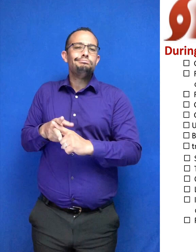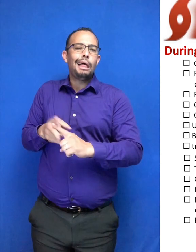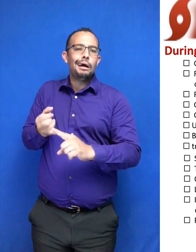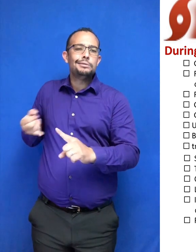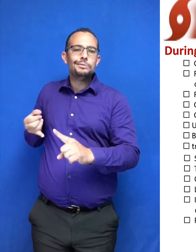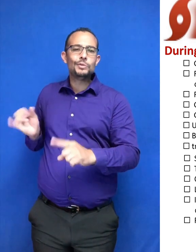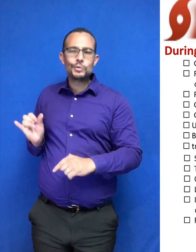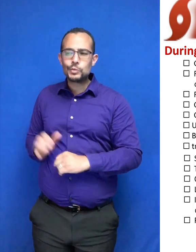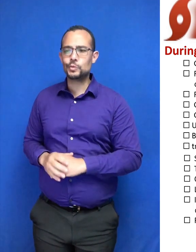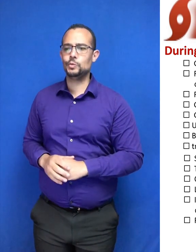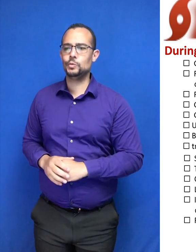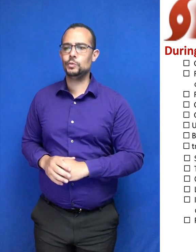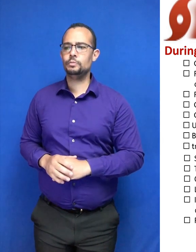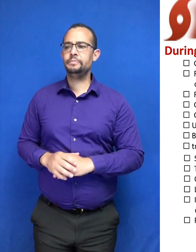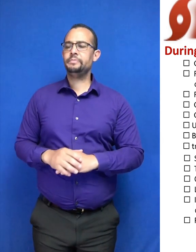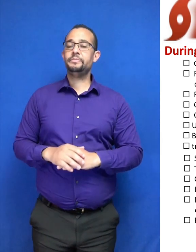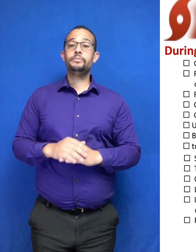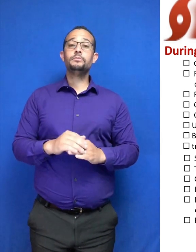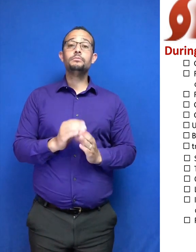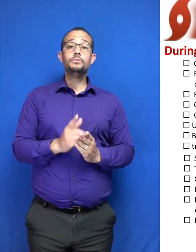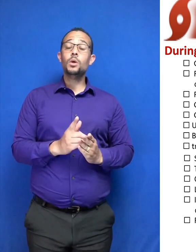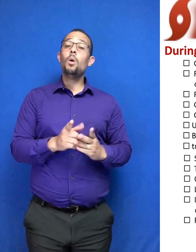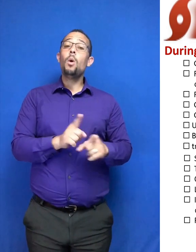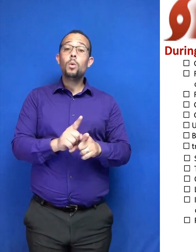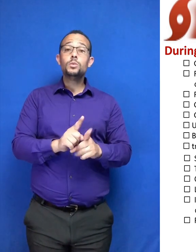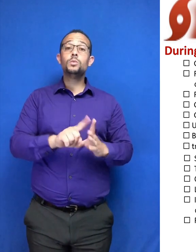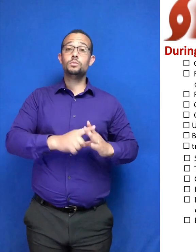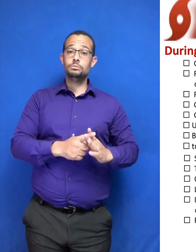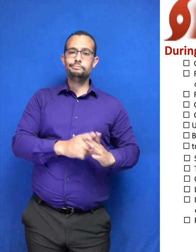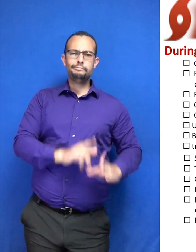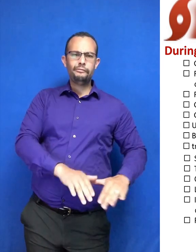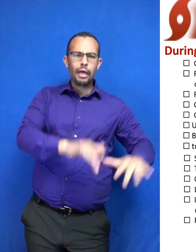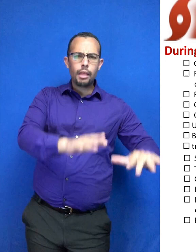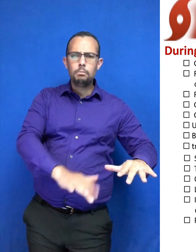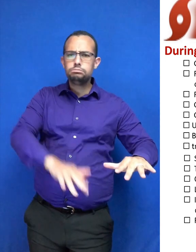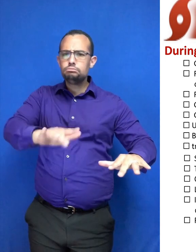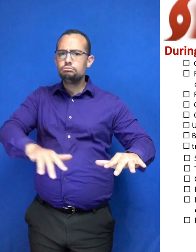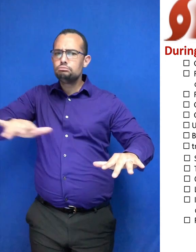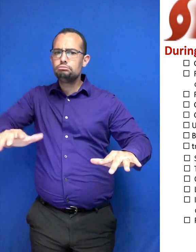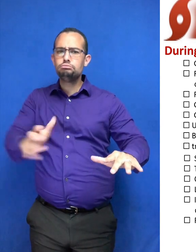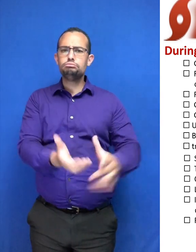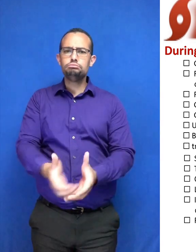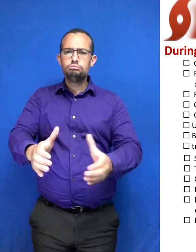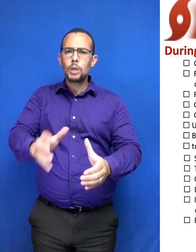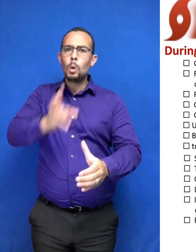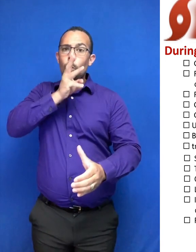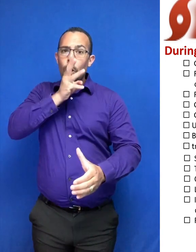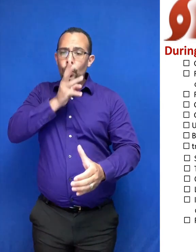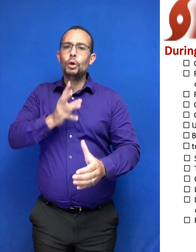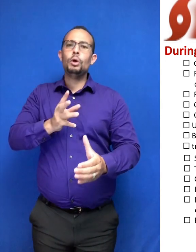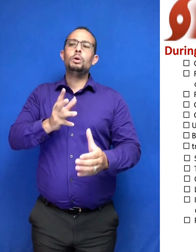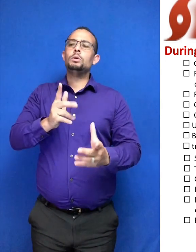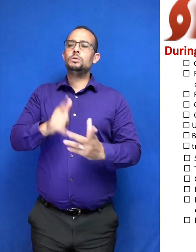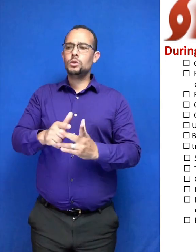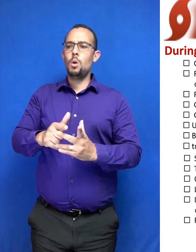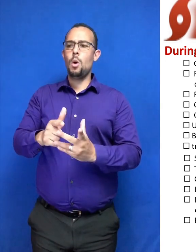half, these 36 hours, it's including, that can include the bathtub. Stop that up. It's